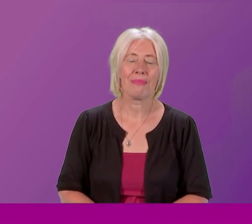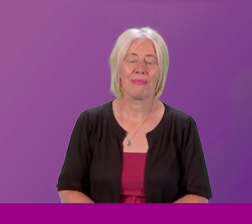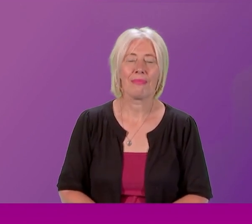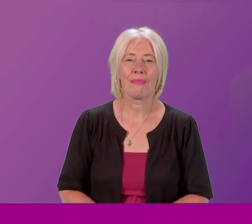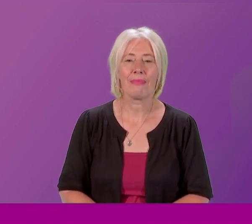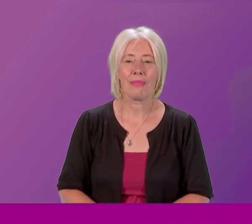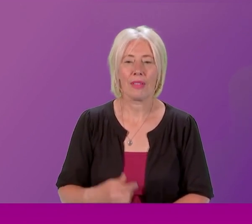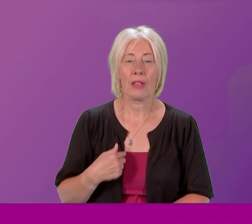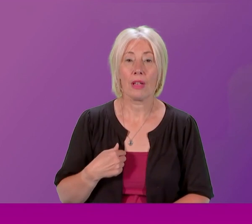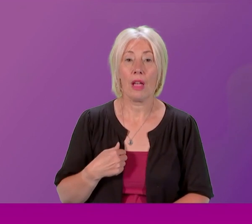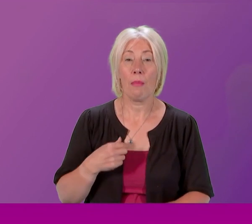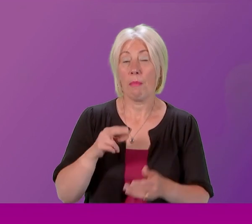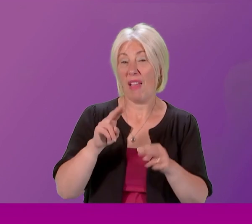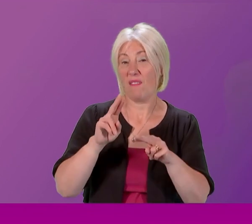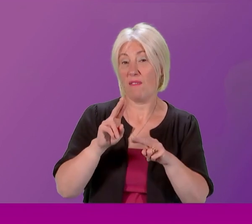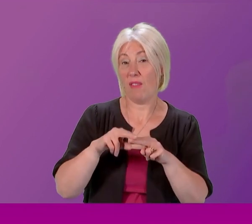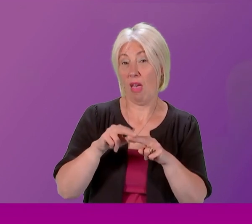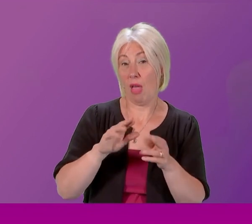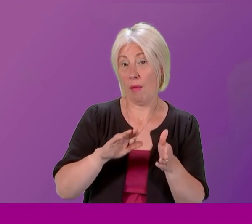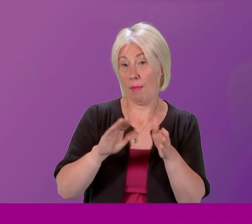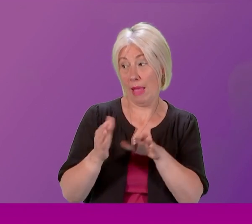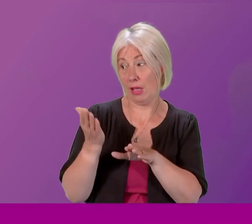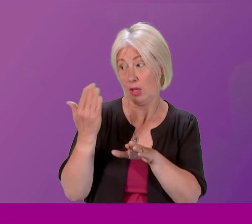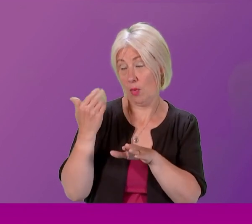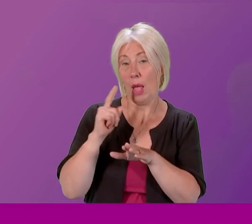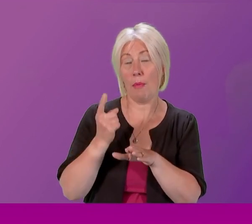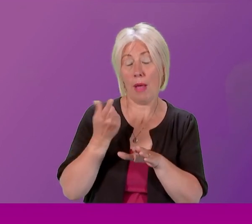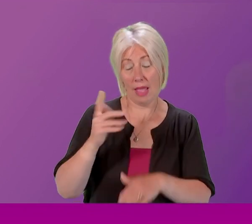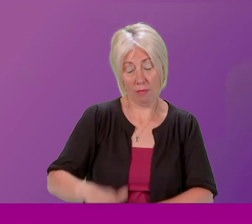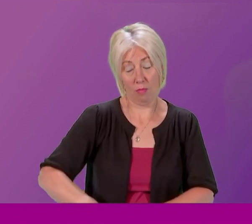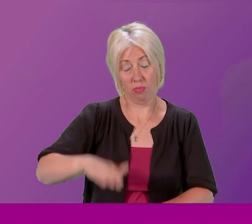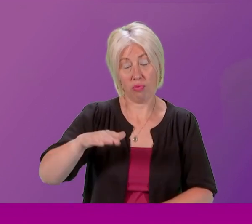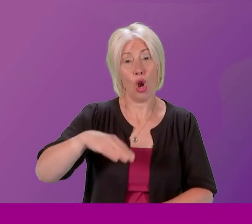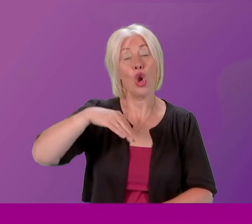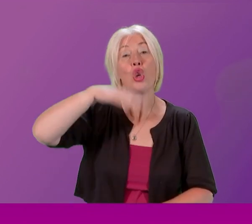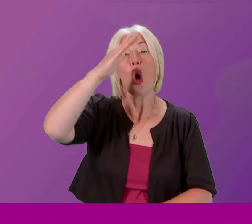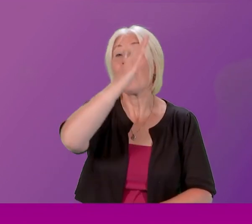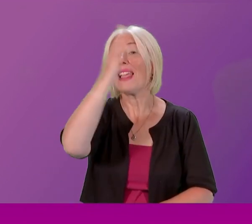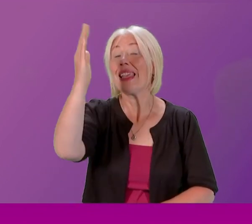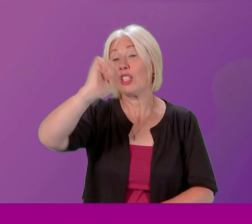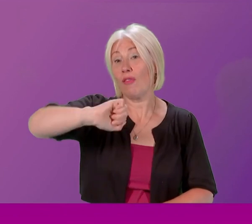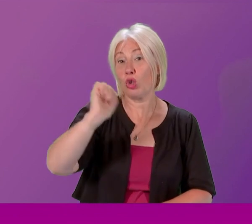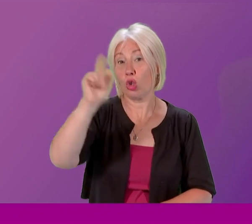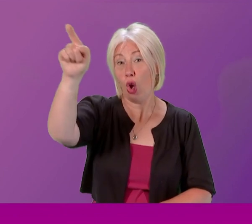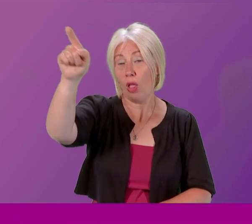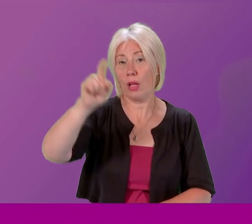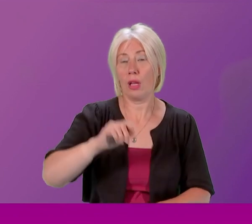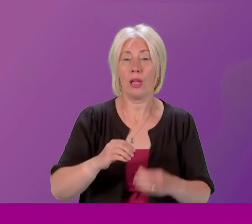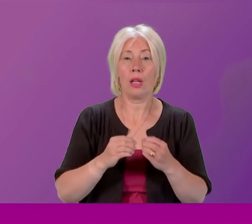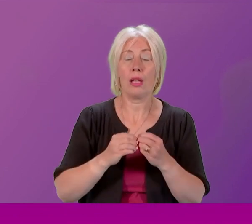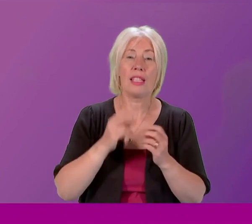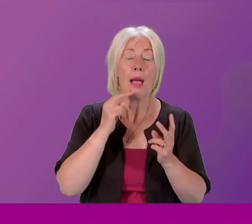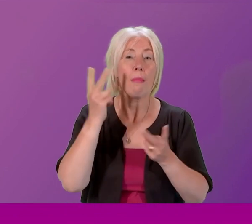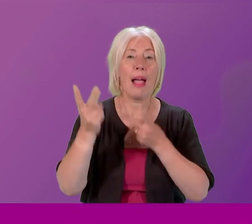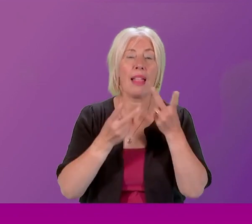My late father was brought up in the northeast of Scotland, and he was a bothy ballad